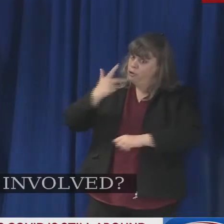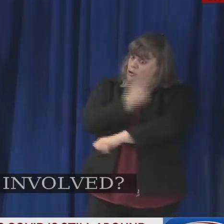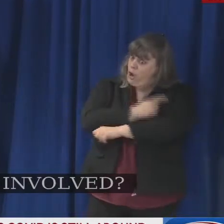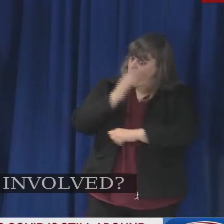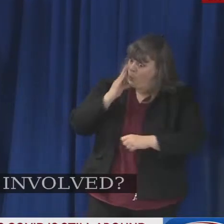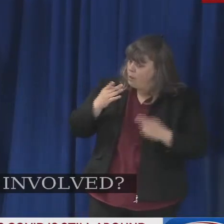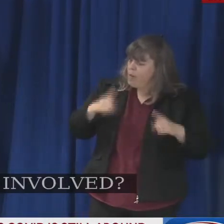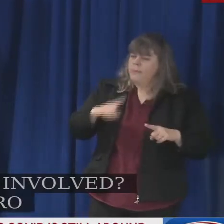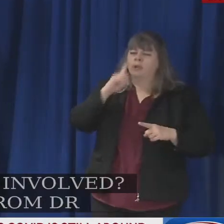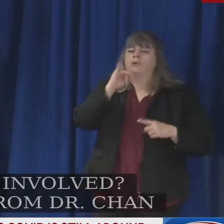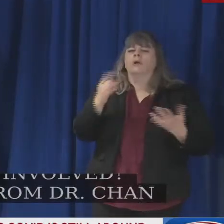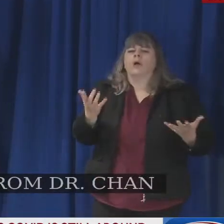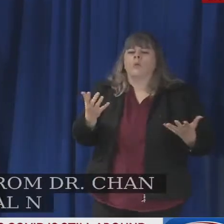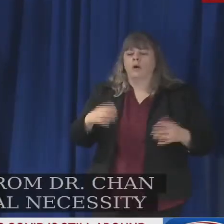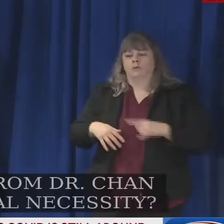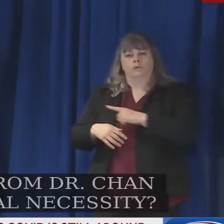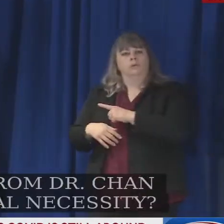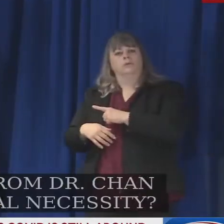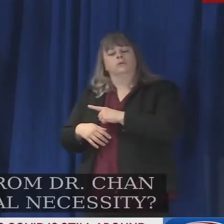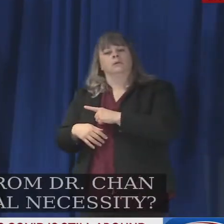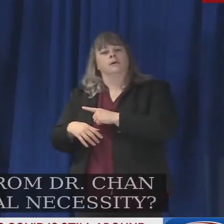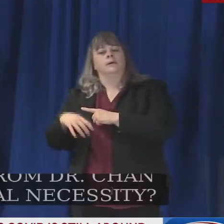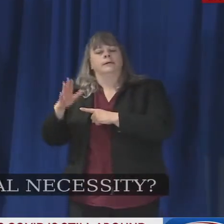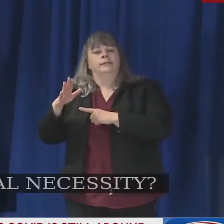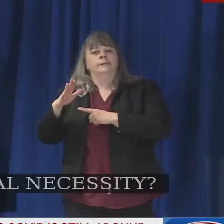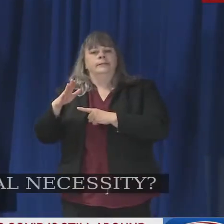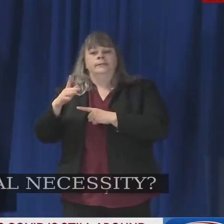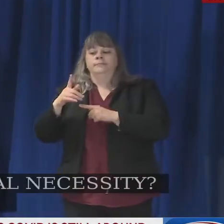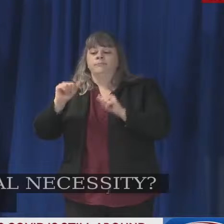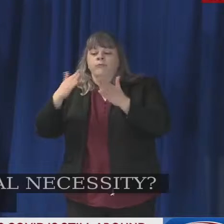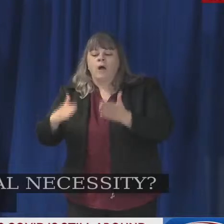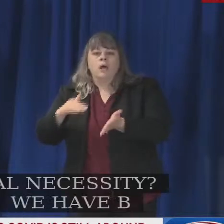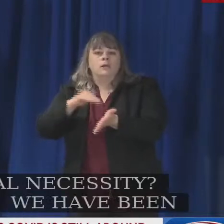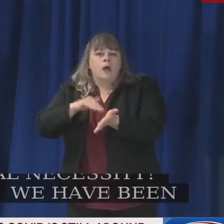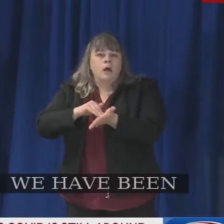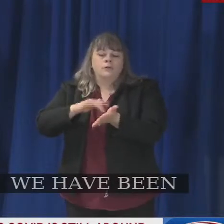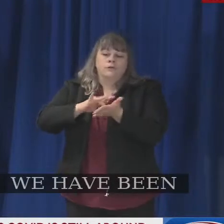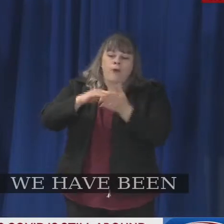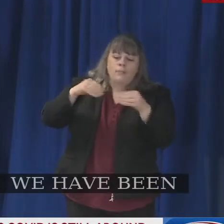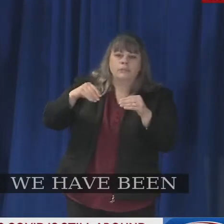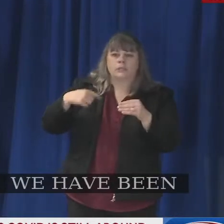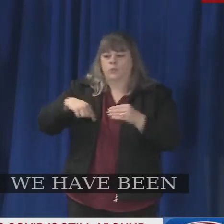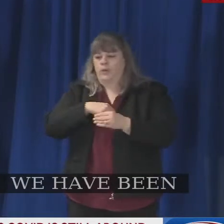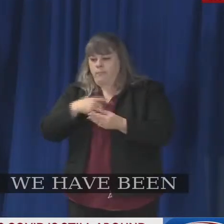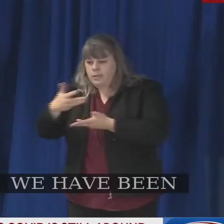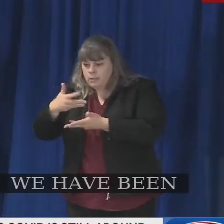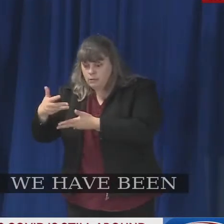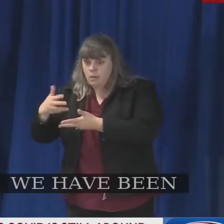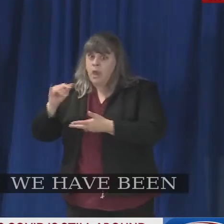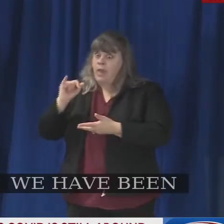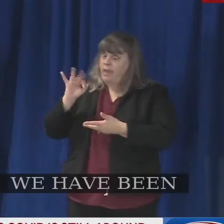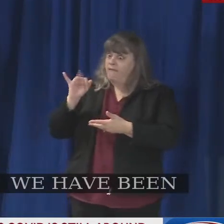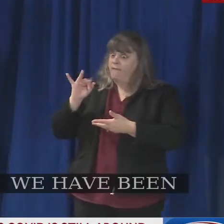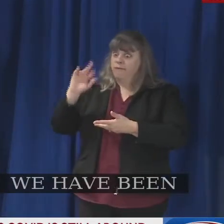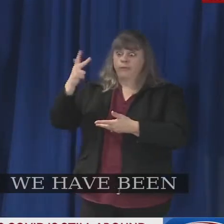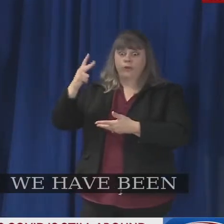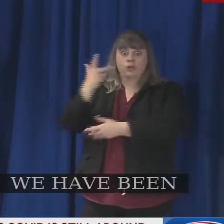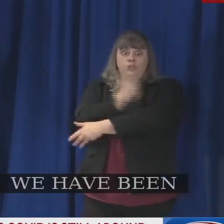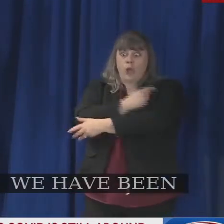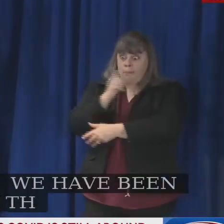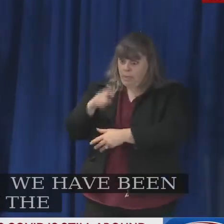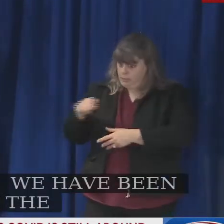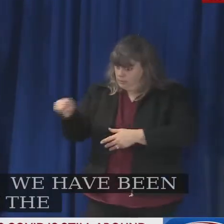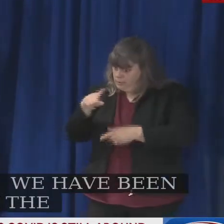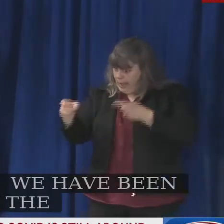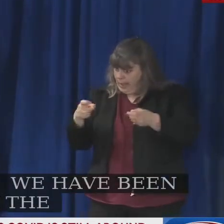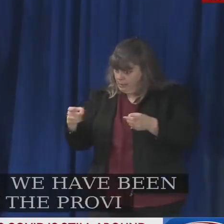very engaged with the let's call it the private sector, the providers, the pharmacists, to say, look, if and when a booster might become available, can you